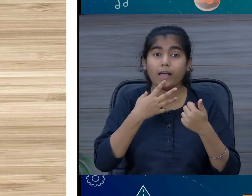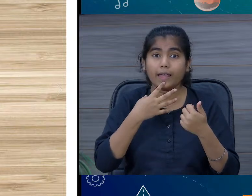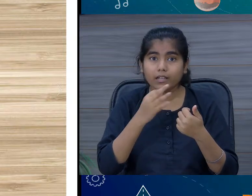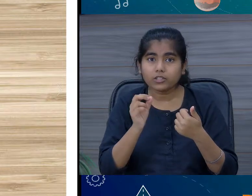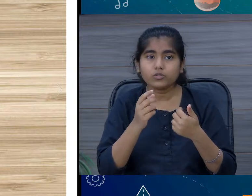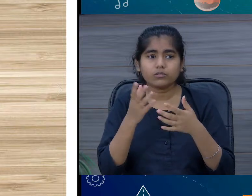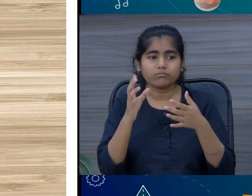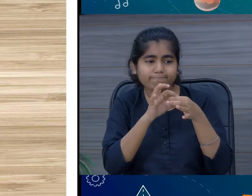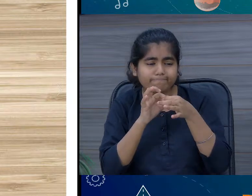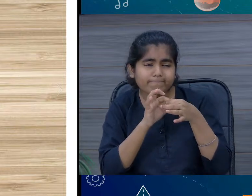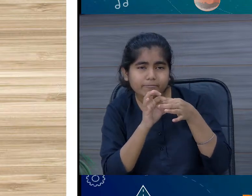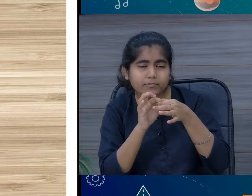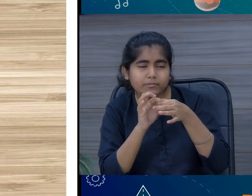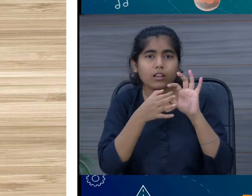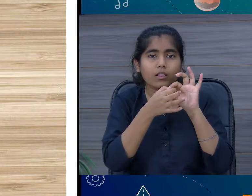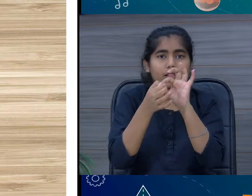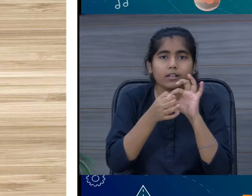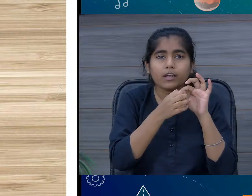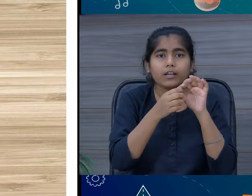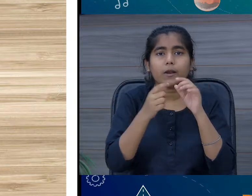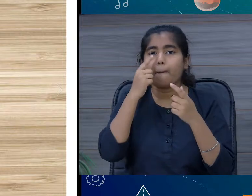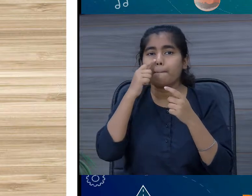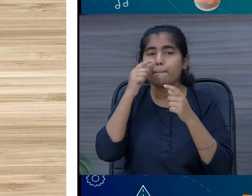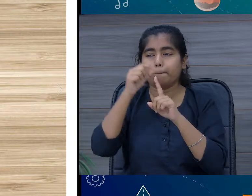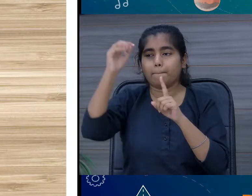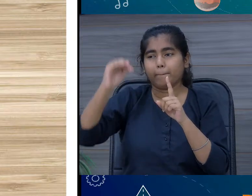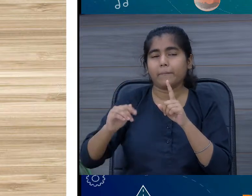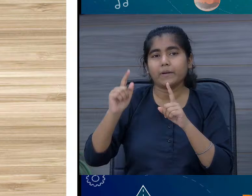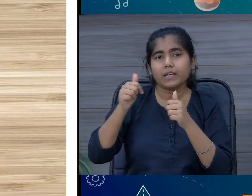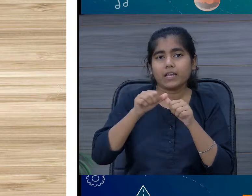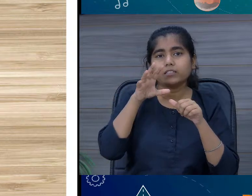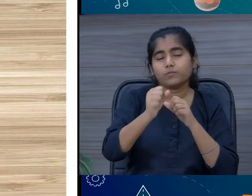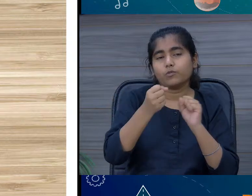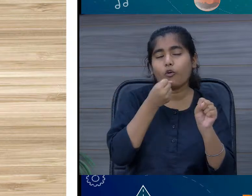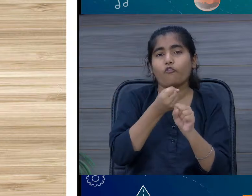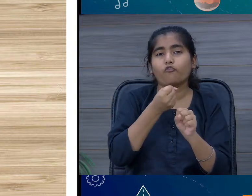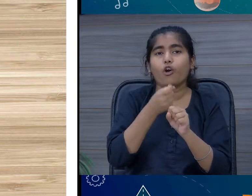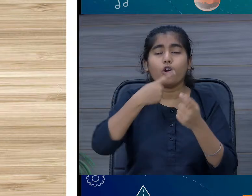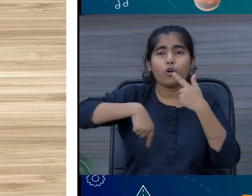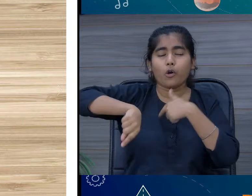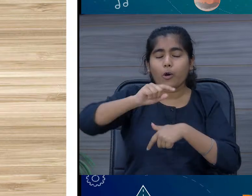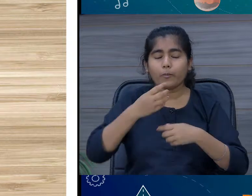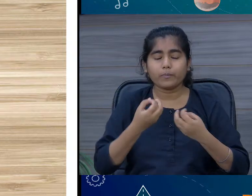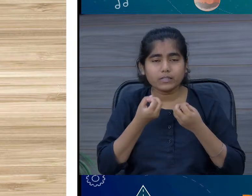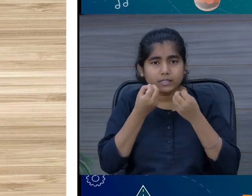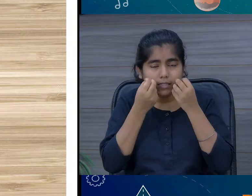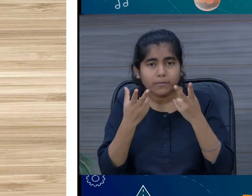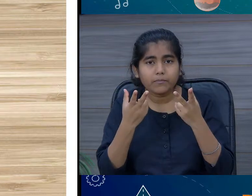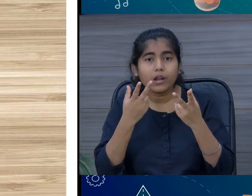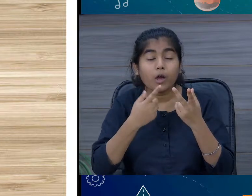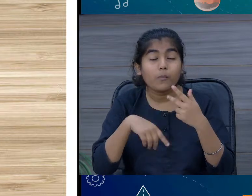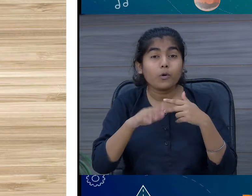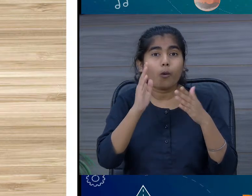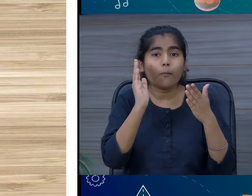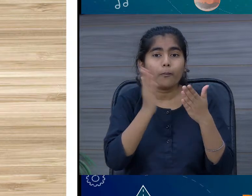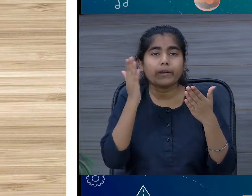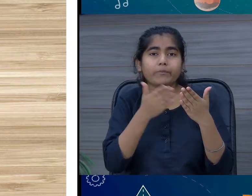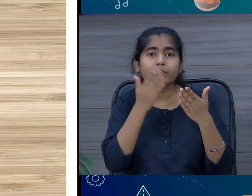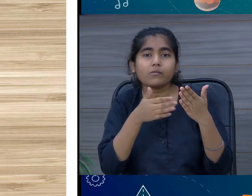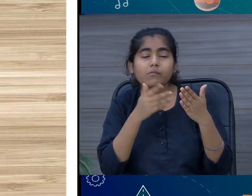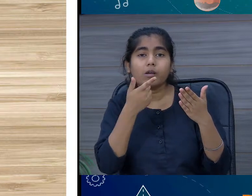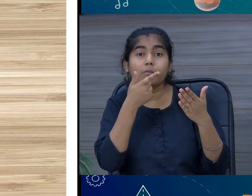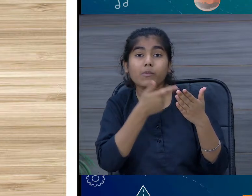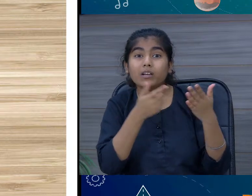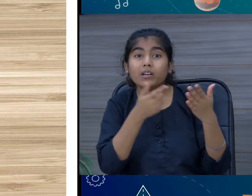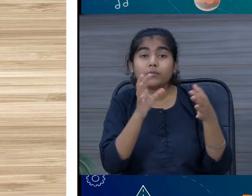Priya, the accessibility warrior, you will be pleasantly surprised because on every page we have